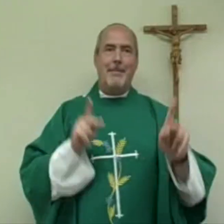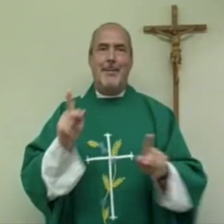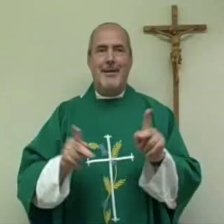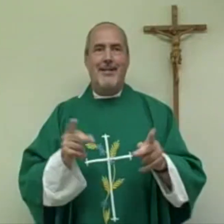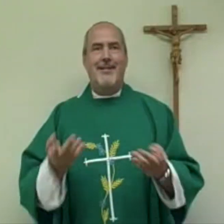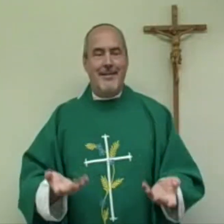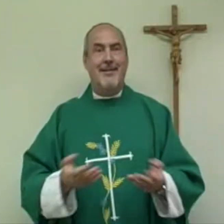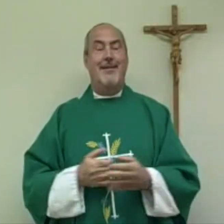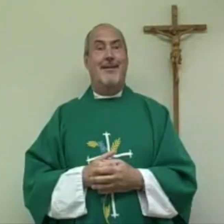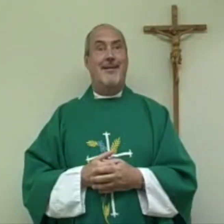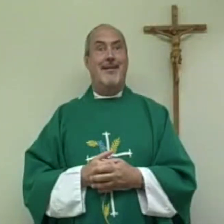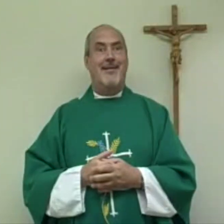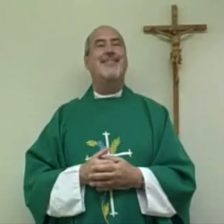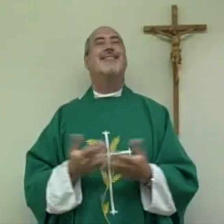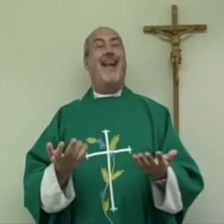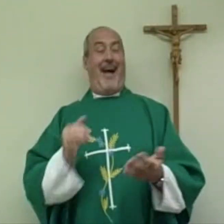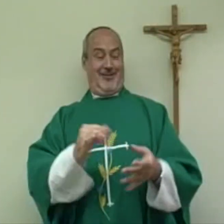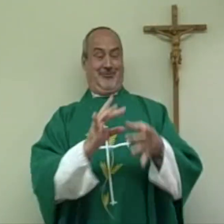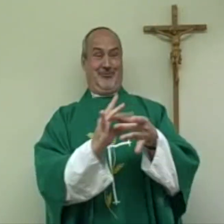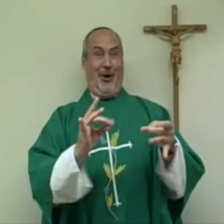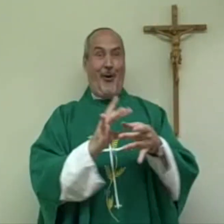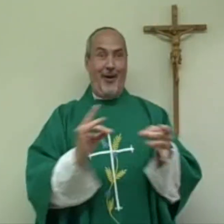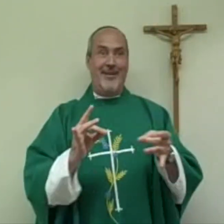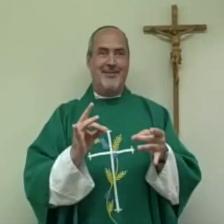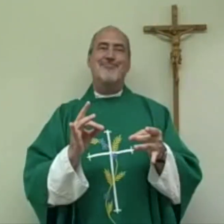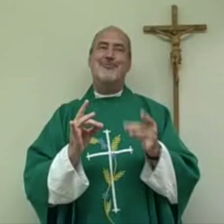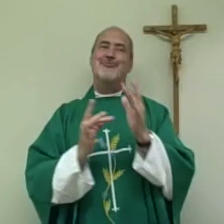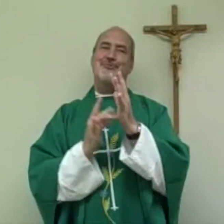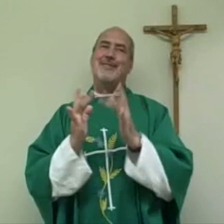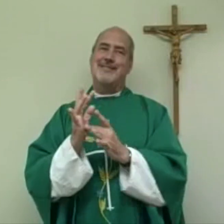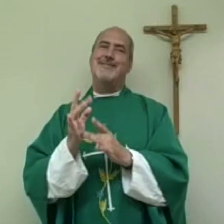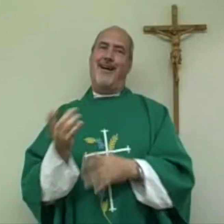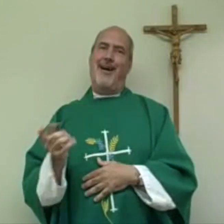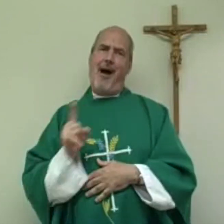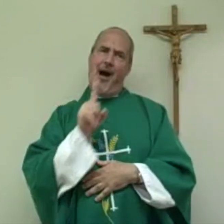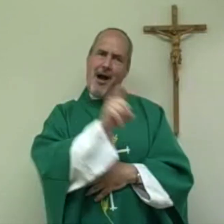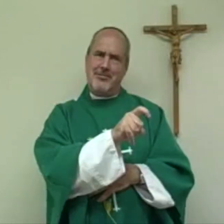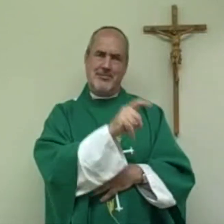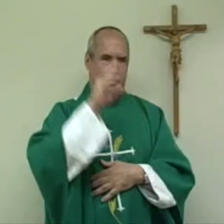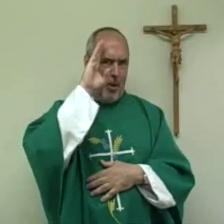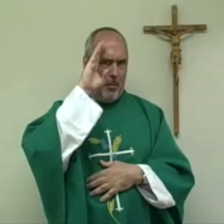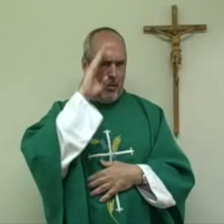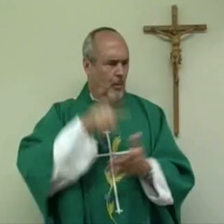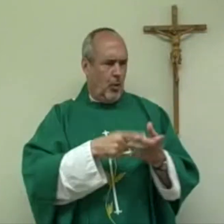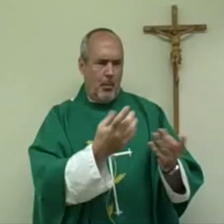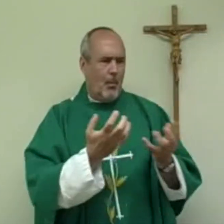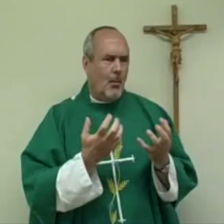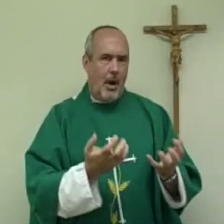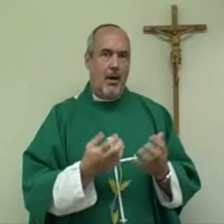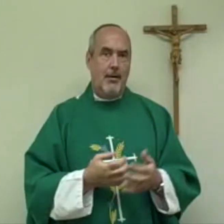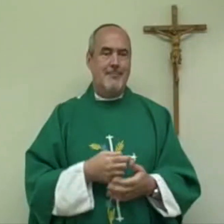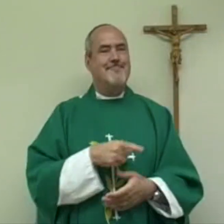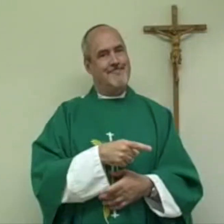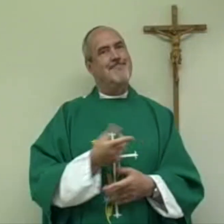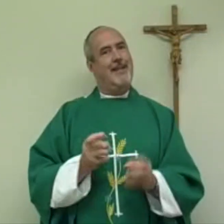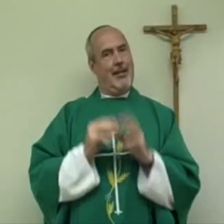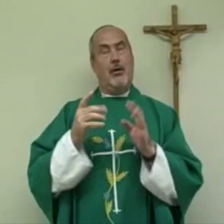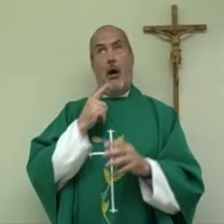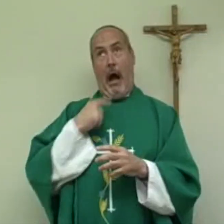we're blind to the needs of others. And in that story, Jesus asked, he said, "Bartimaeus, what is